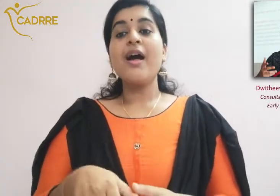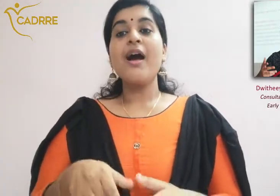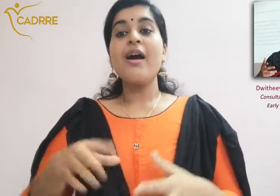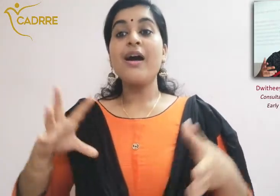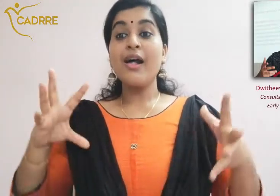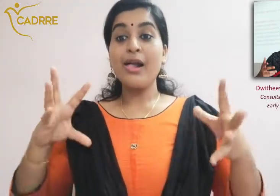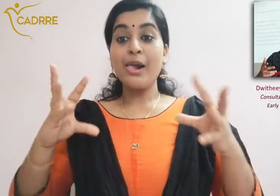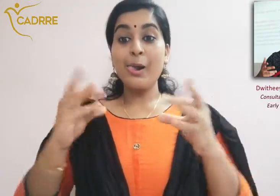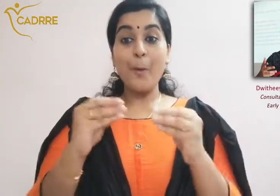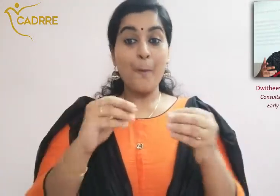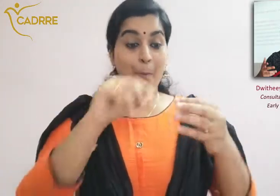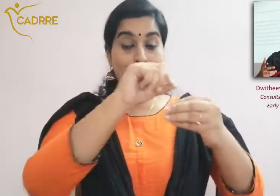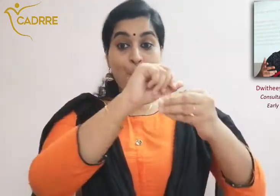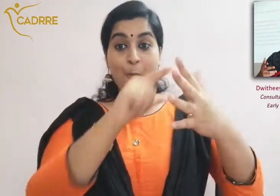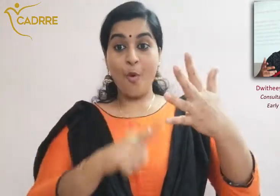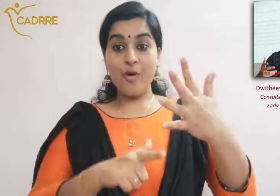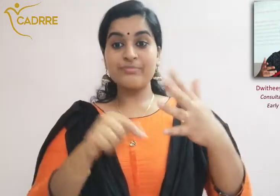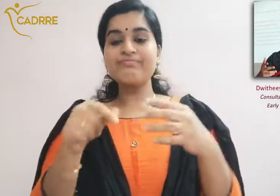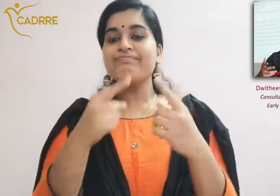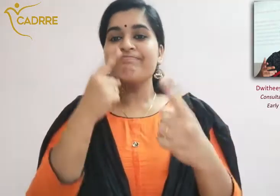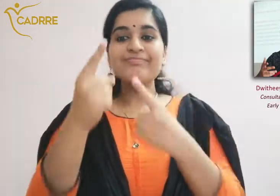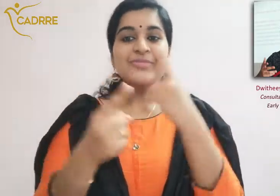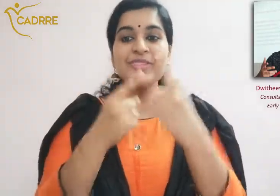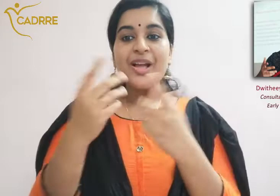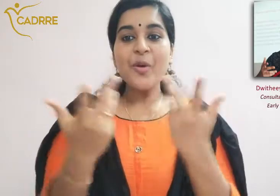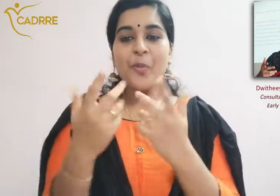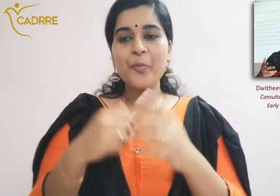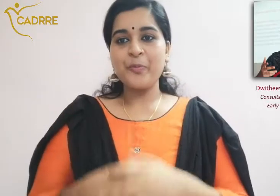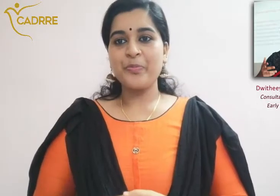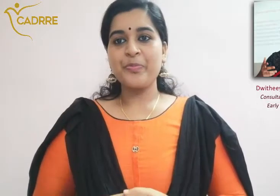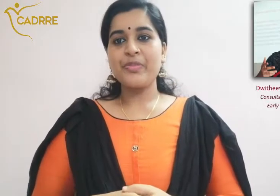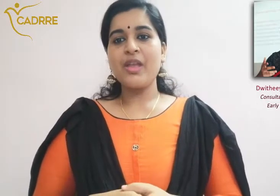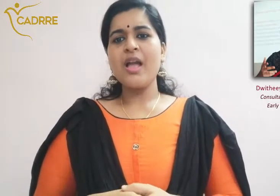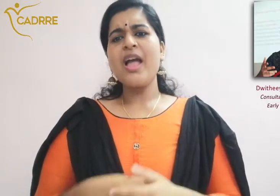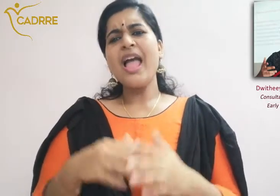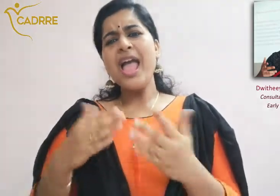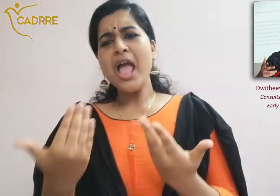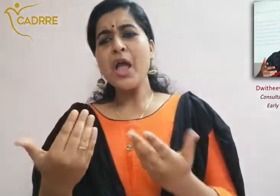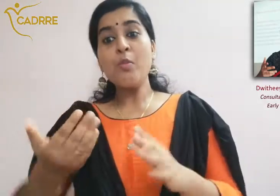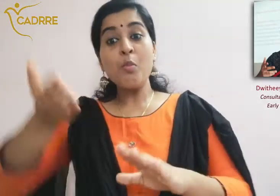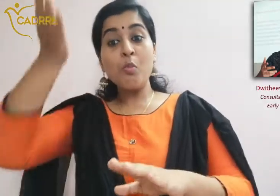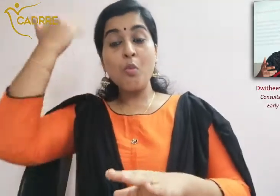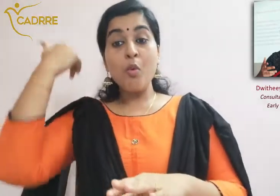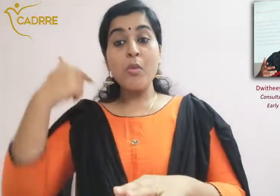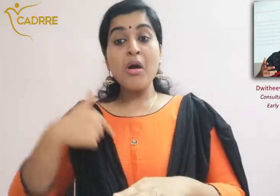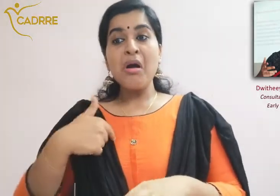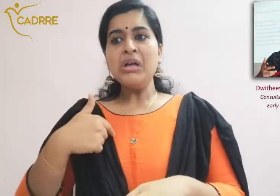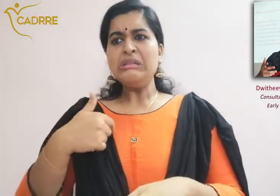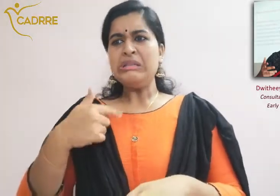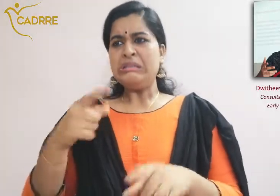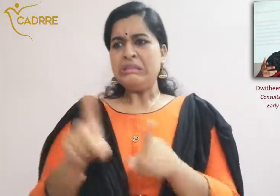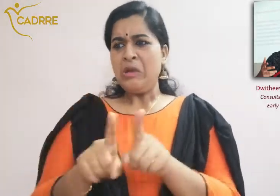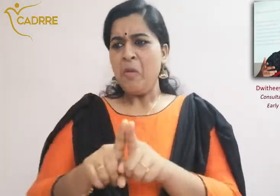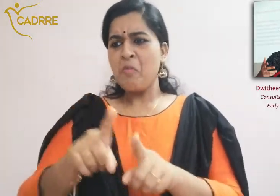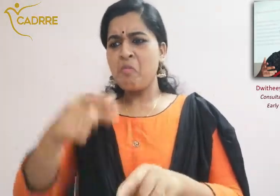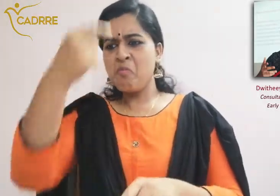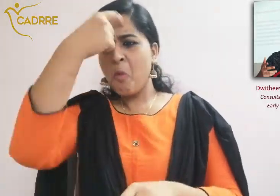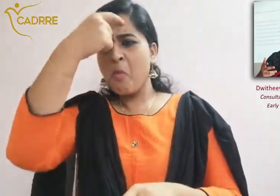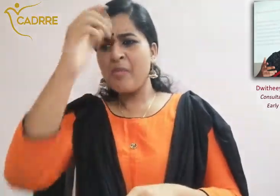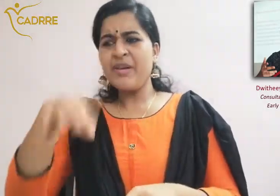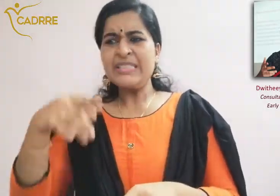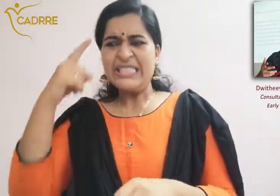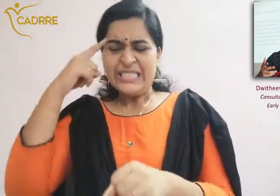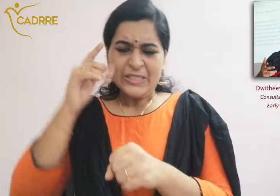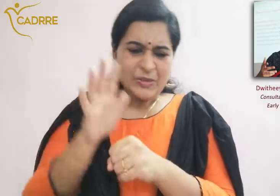Let me conclude with a major note. For those who were having any kind of mental issues,